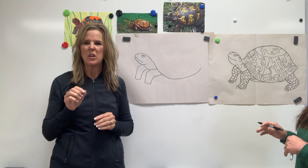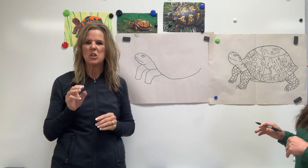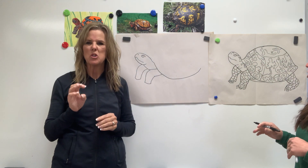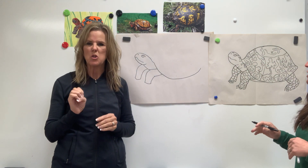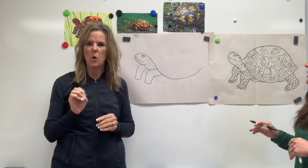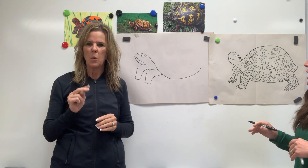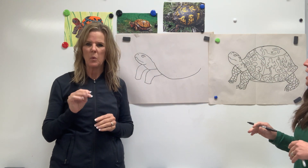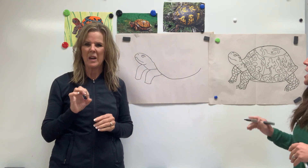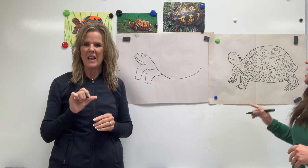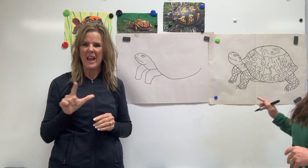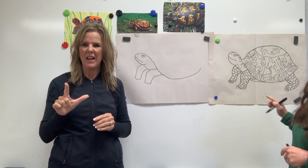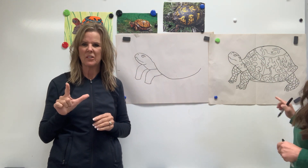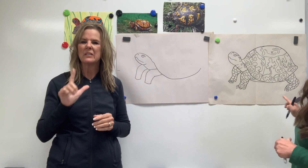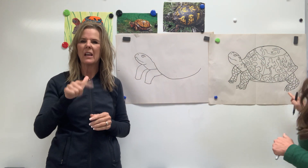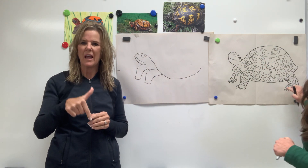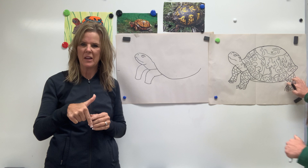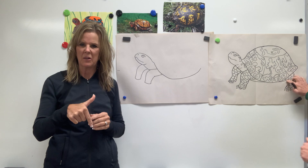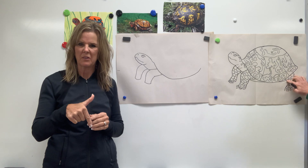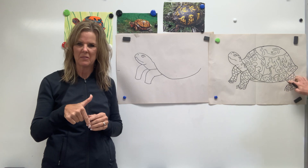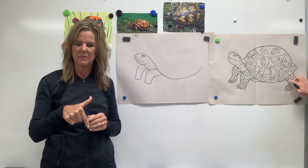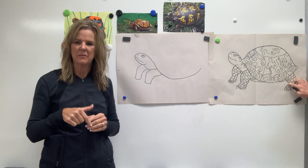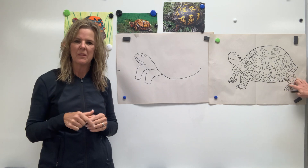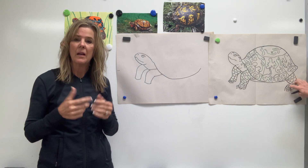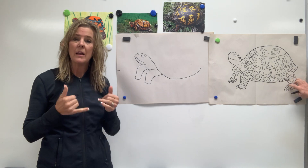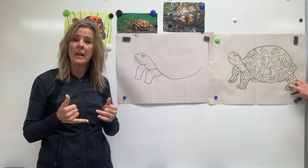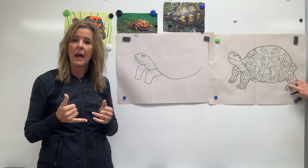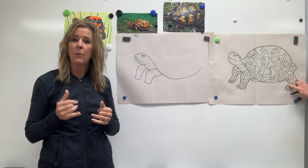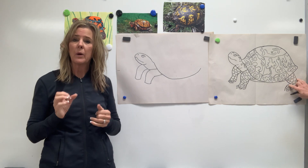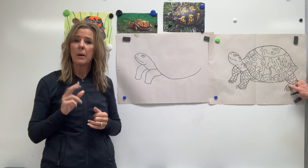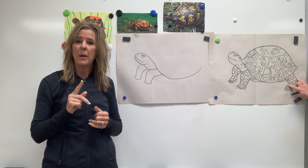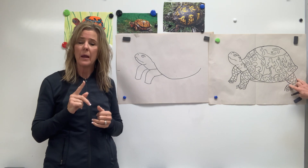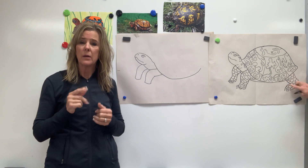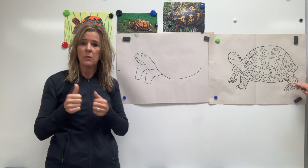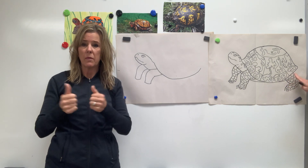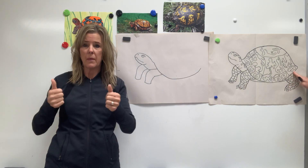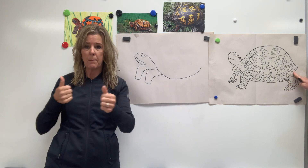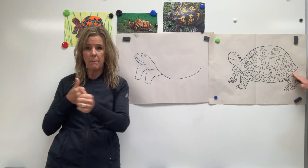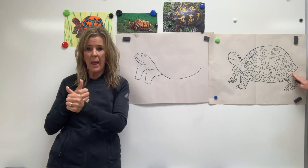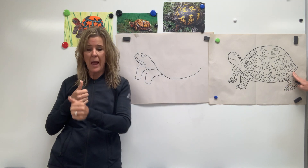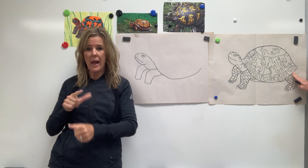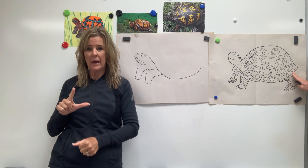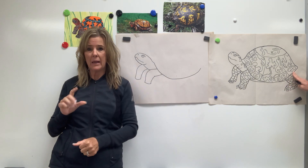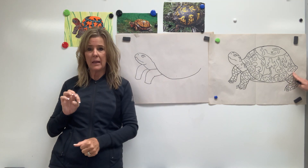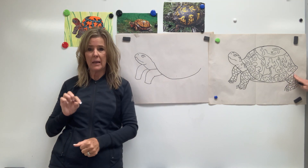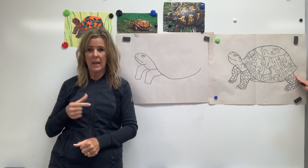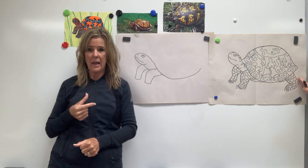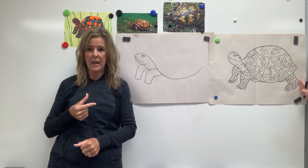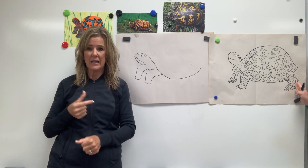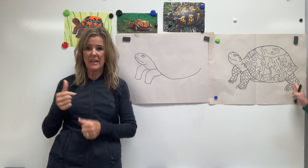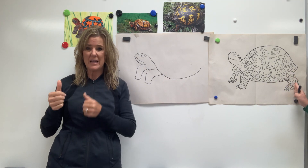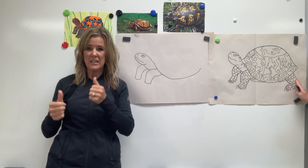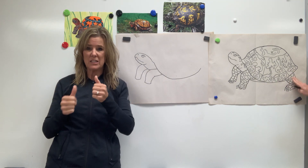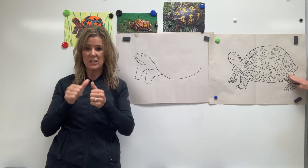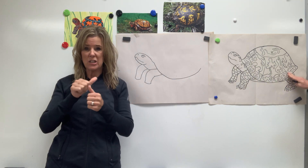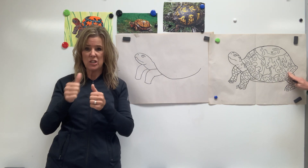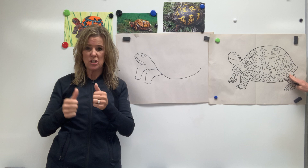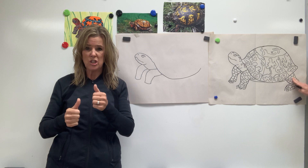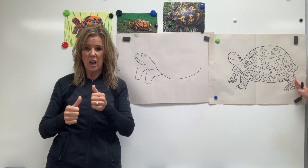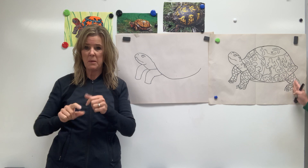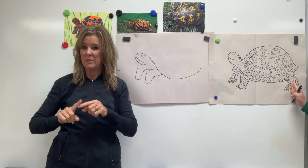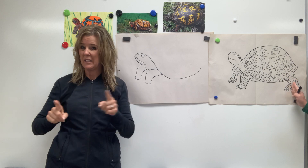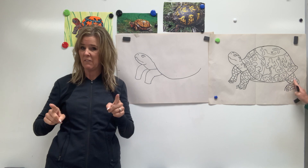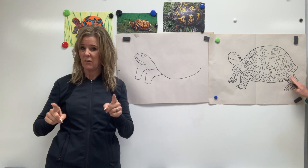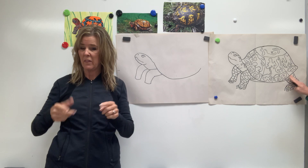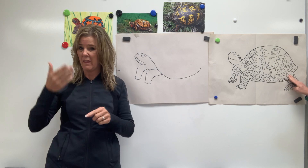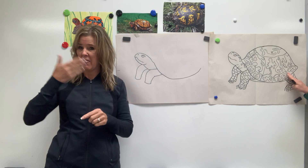his body first. Now we're gonna come back and we're gonna do the back leg. Now the back leg, notice, is shaped a little differently than